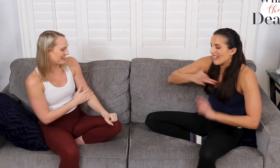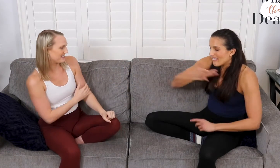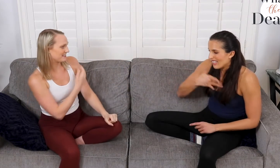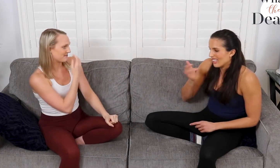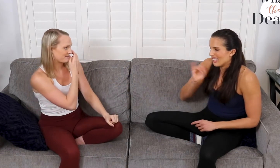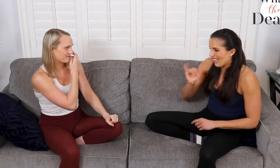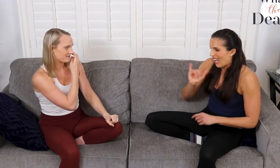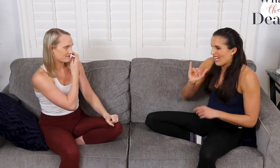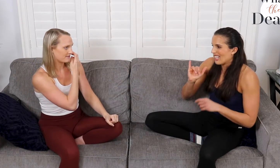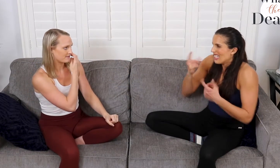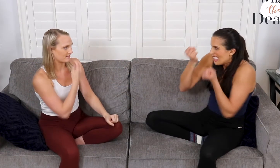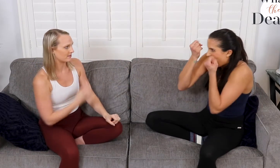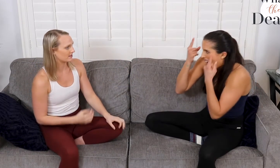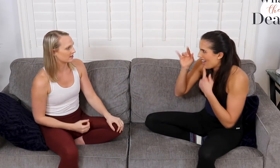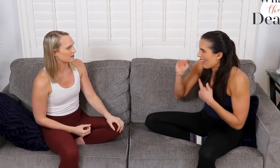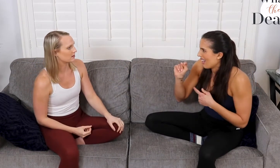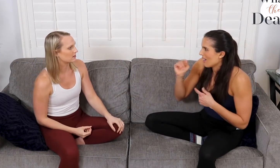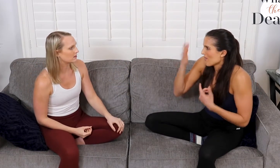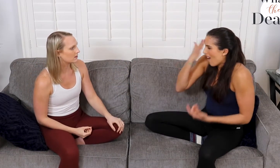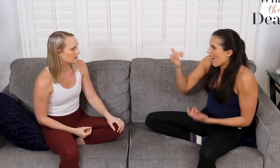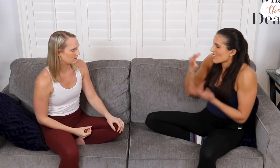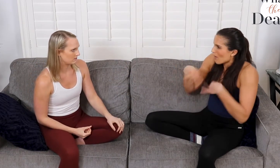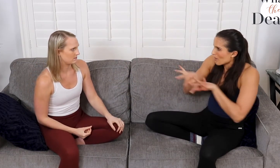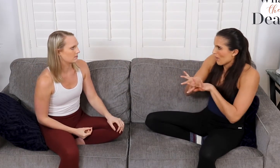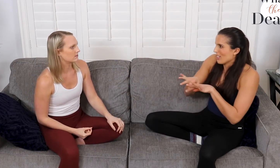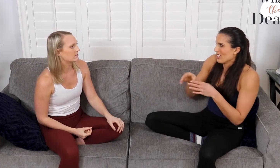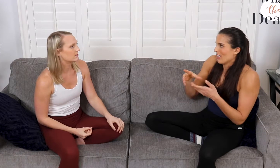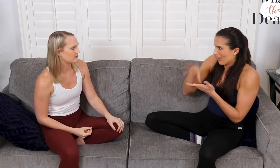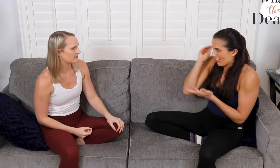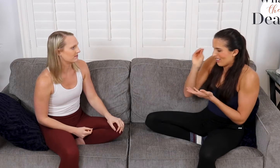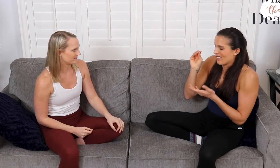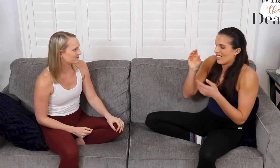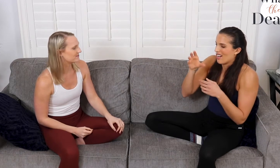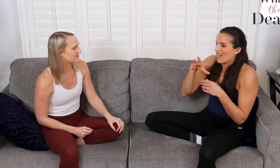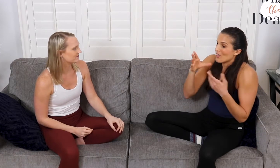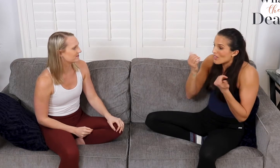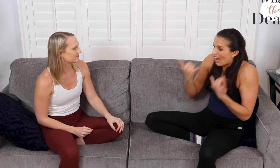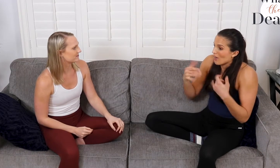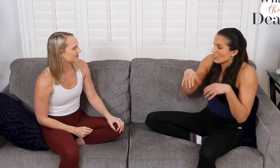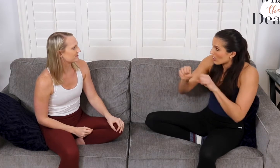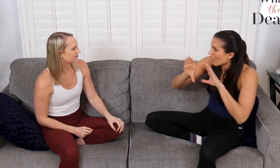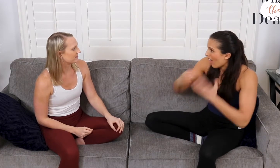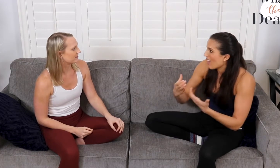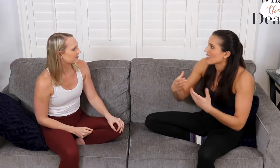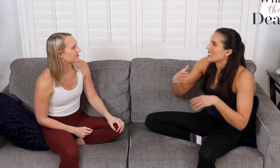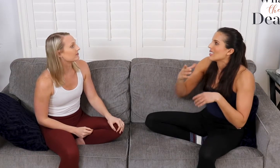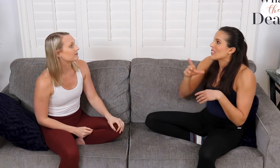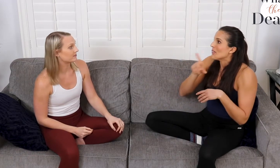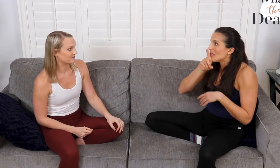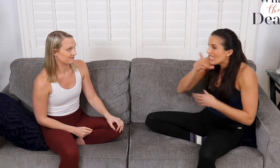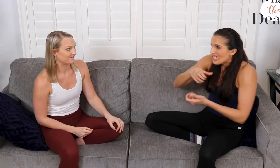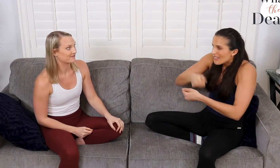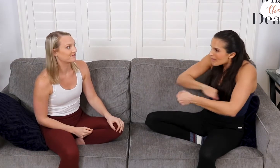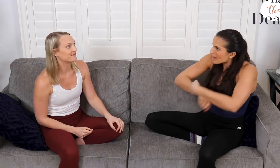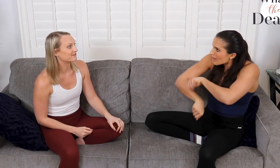talk, and just started kind of, thinking in that moment. And it looked like he was a little disappointed in himself that he didn't know sign. And he really wished that